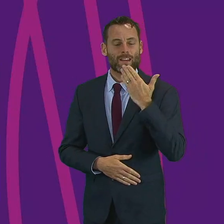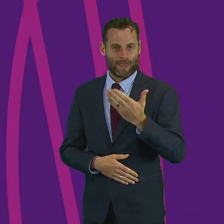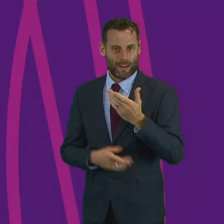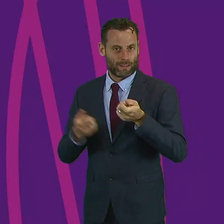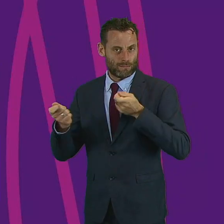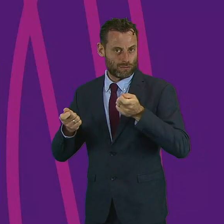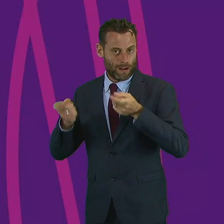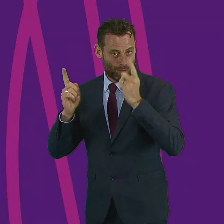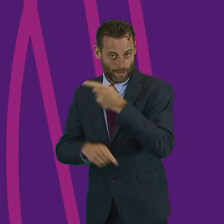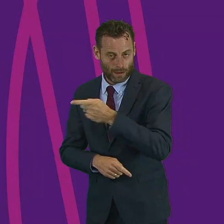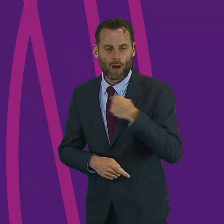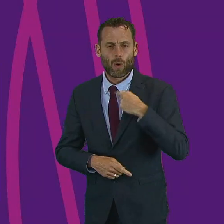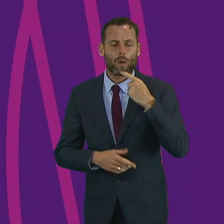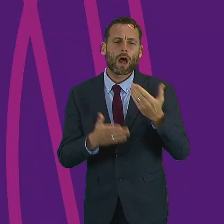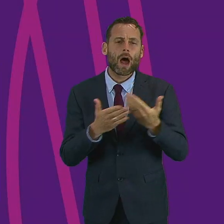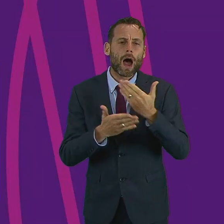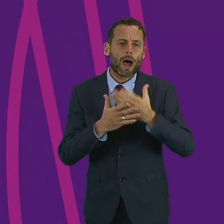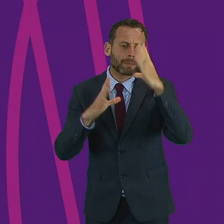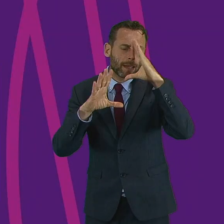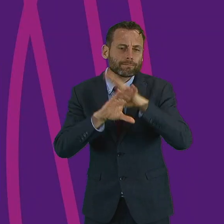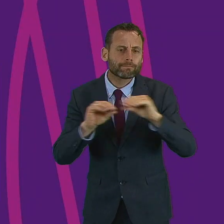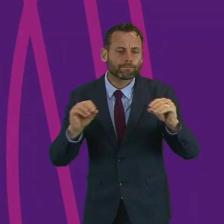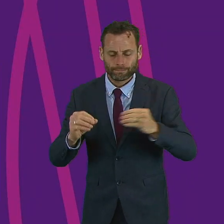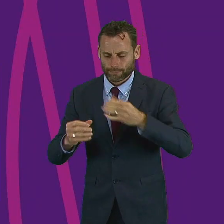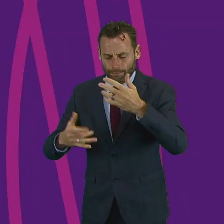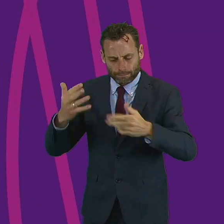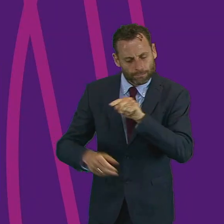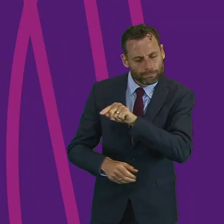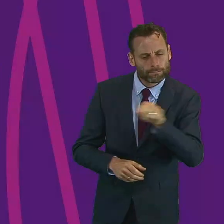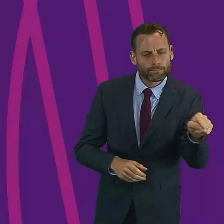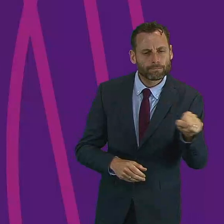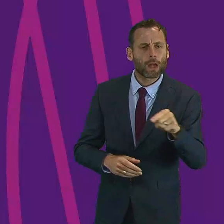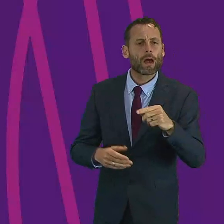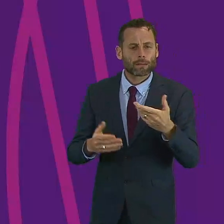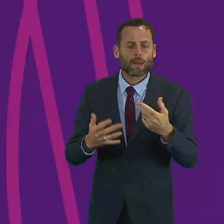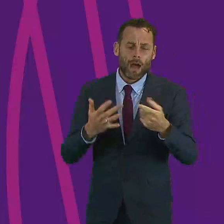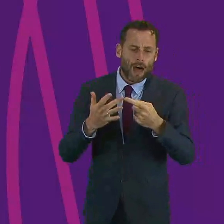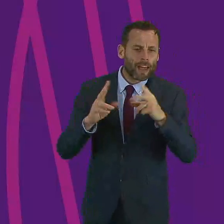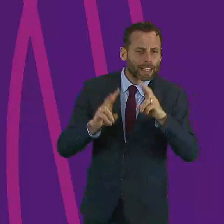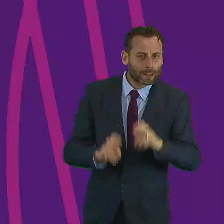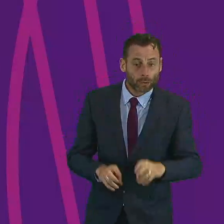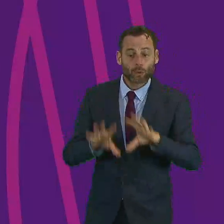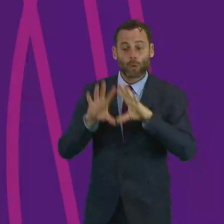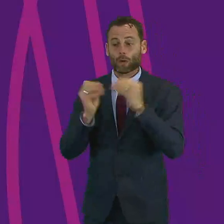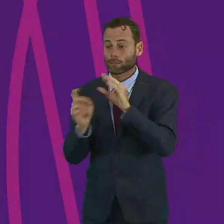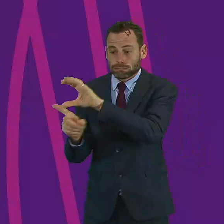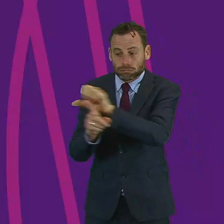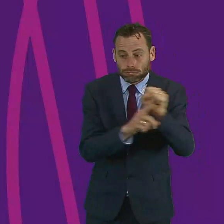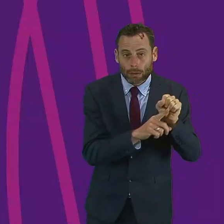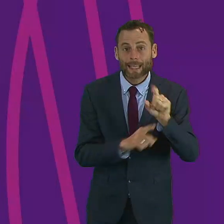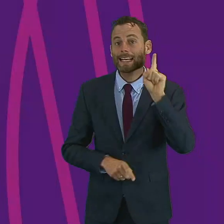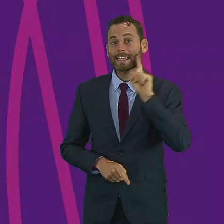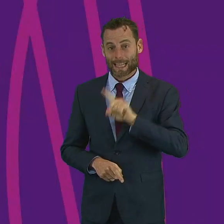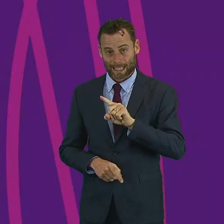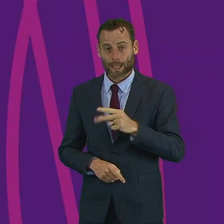short update on the daily COVID statistics and related matters. The total number of positive cases reported yesterday